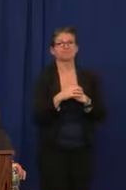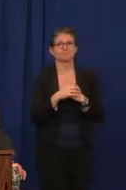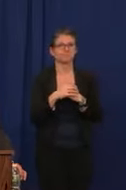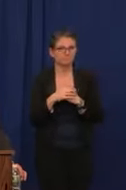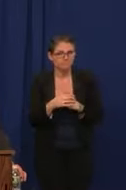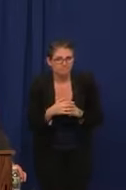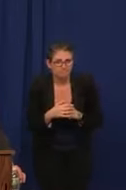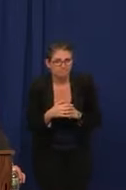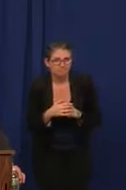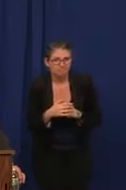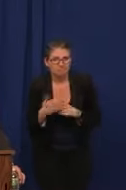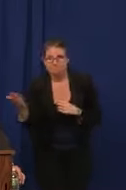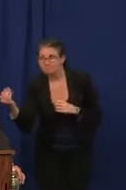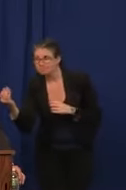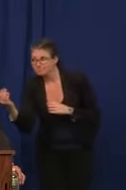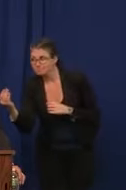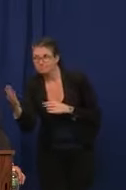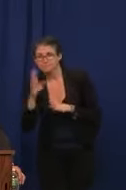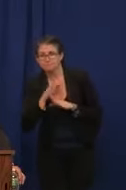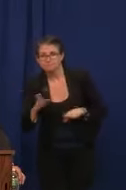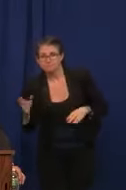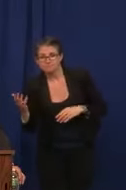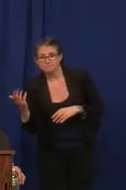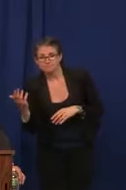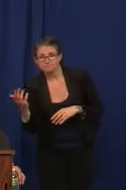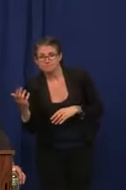Kara from WGME.